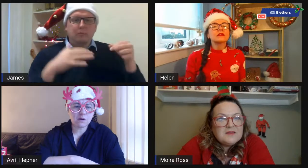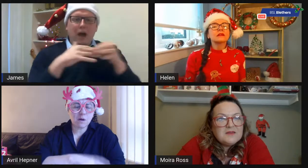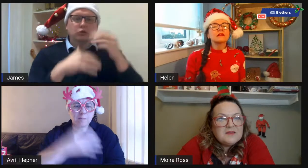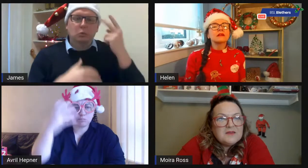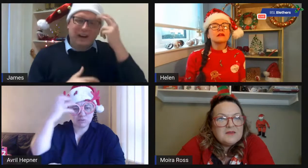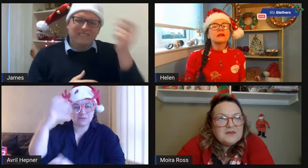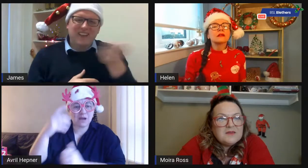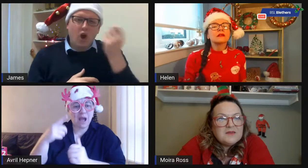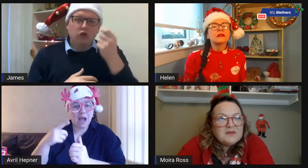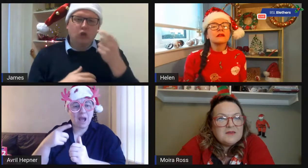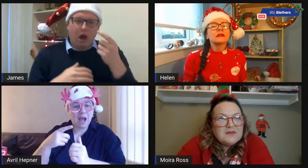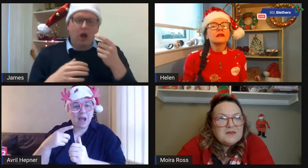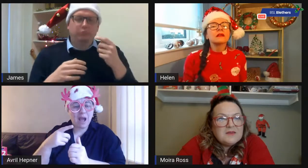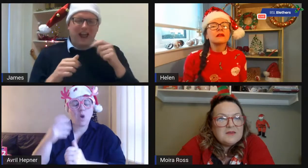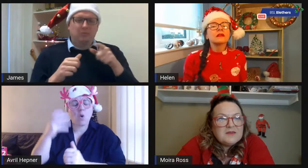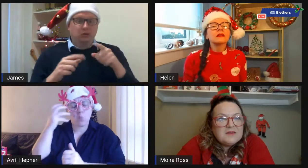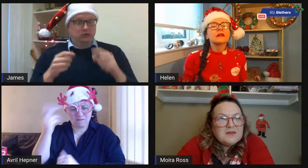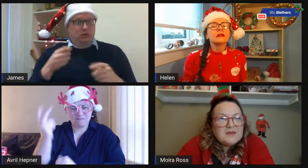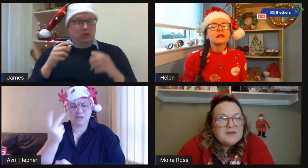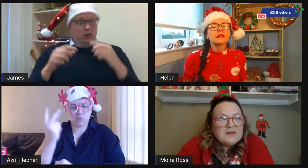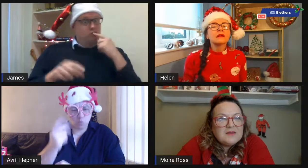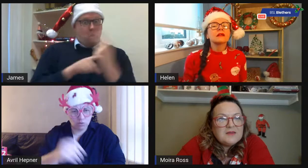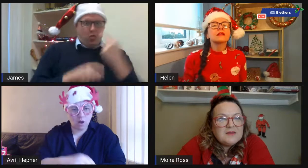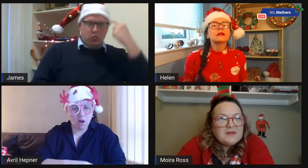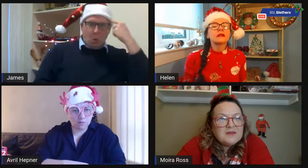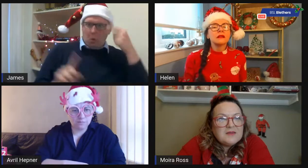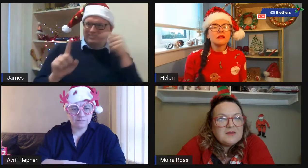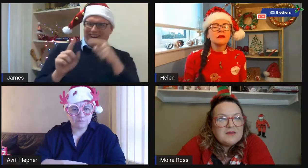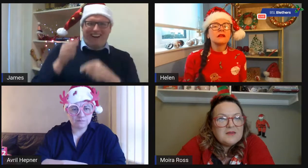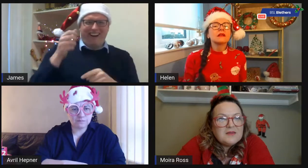And when Queen Victoria married Prince Albert, who was German,